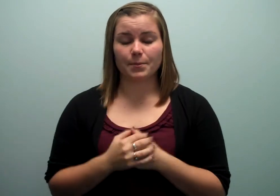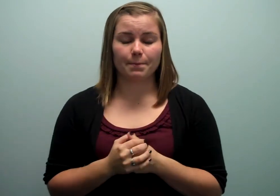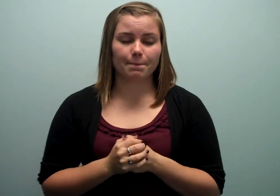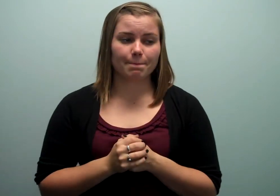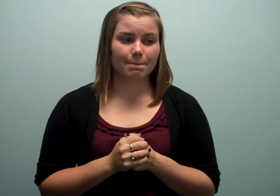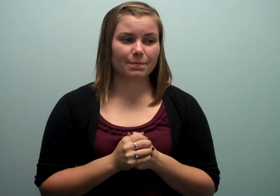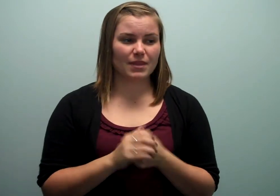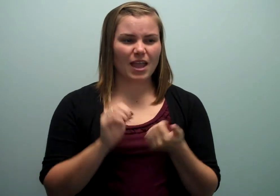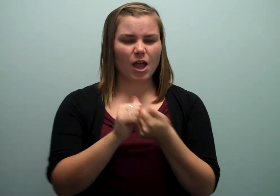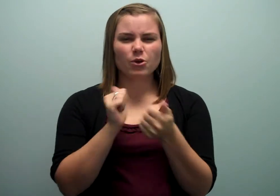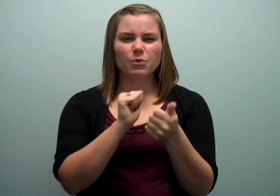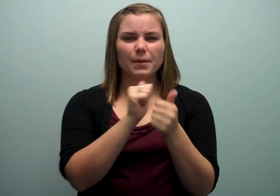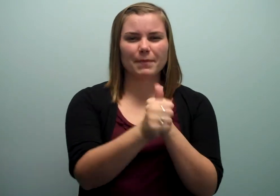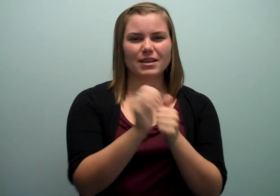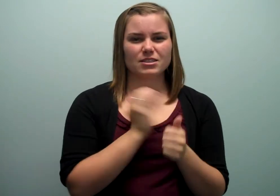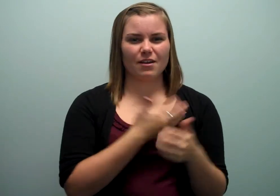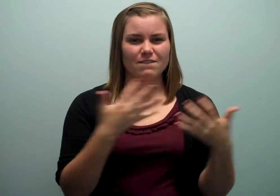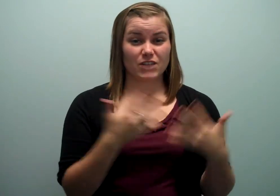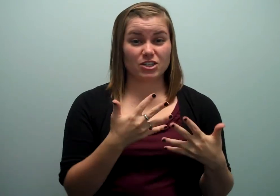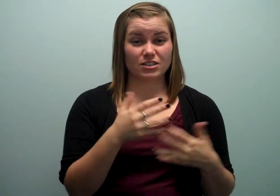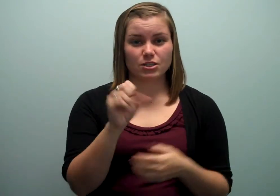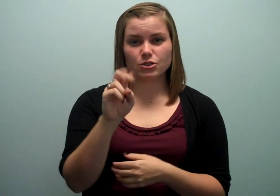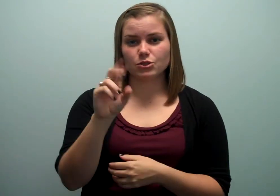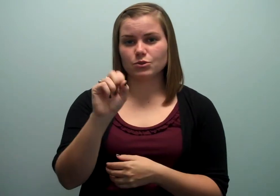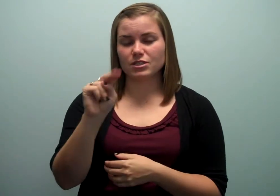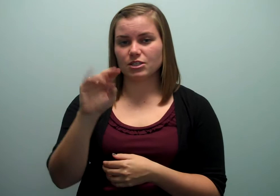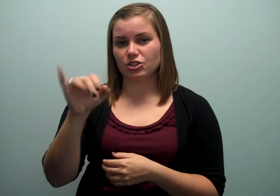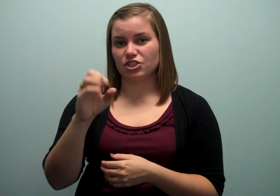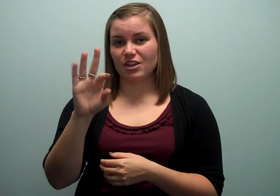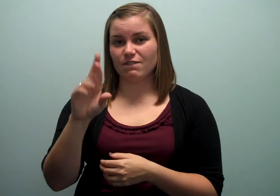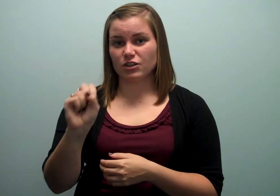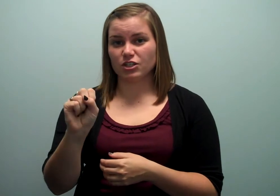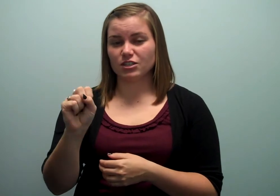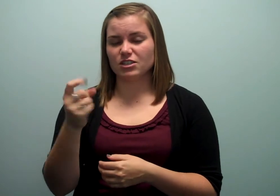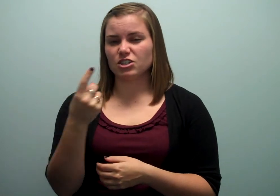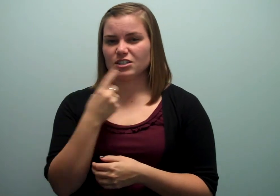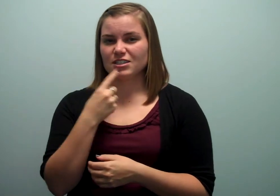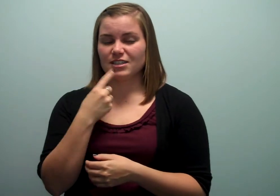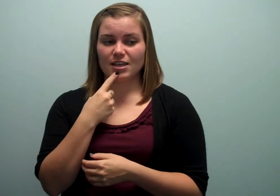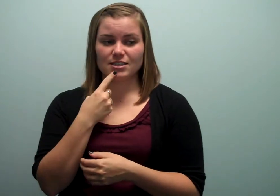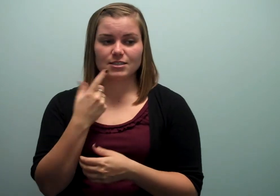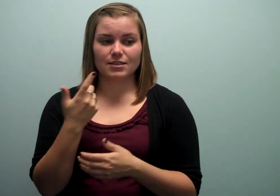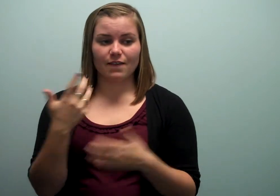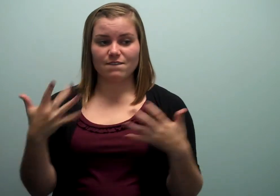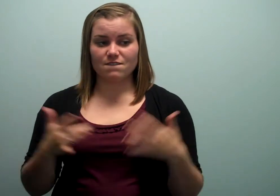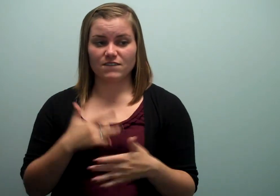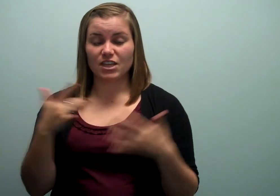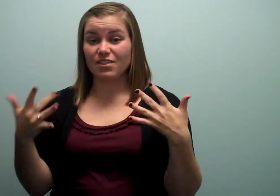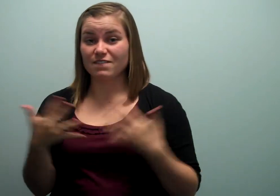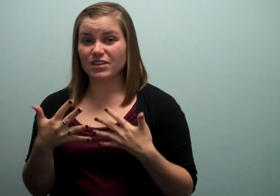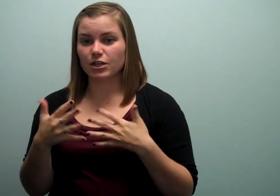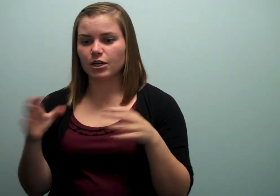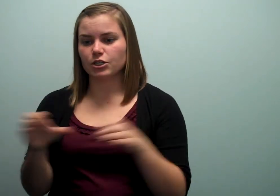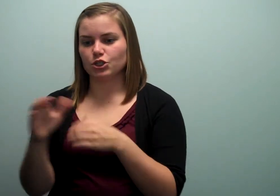we get past our fears? As Susan Jeffers says in her book of the same title, feel the fear and do it